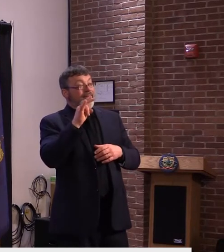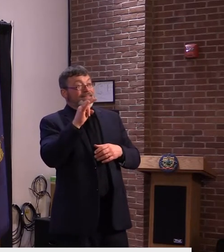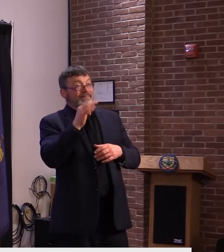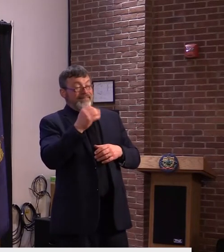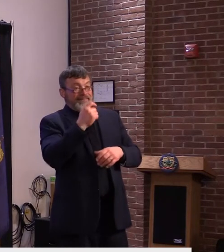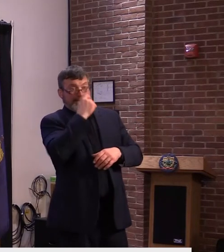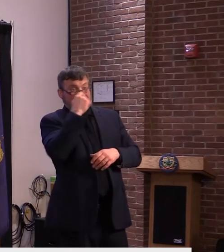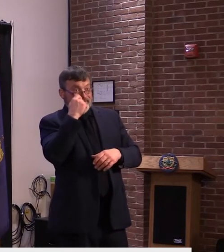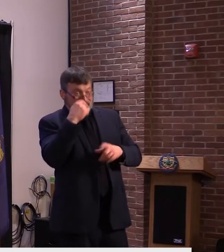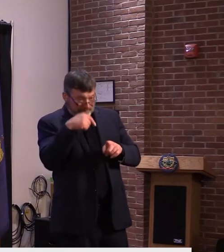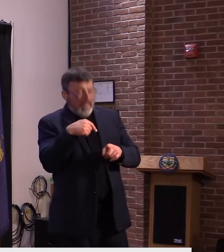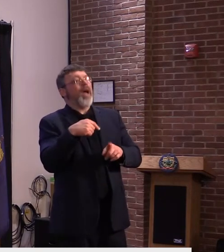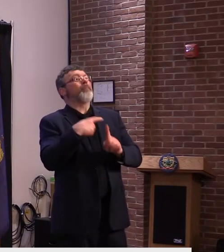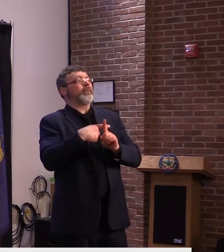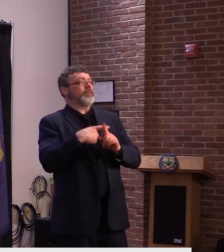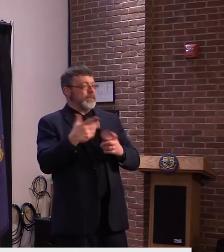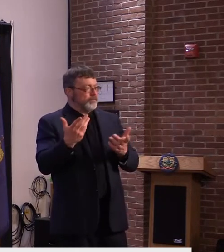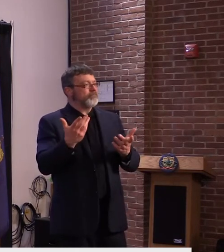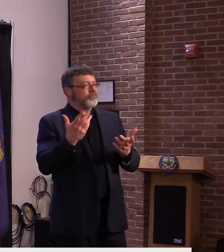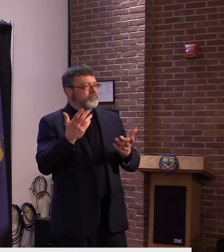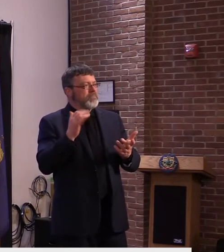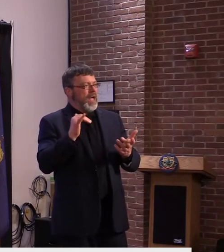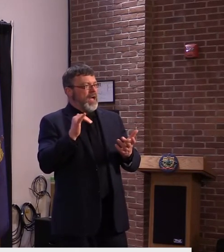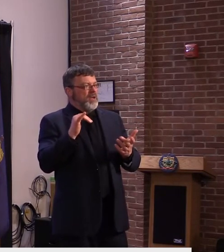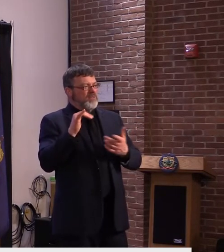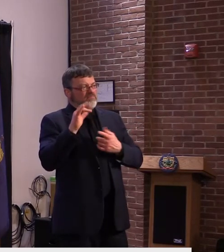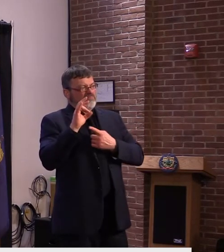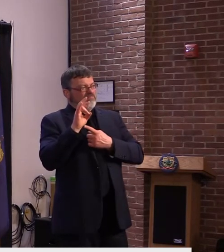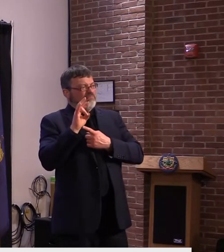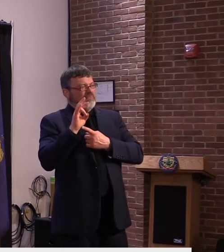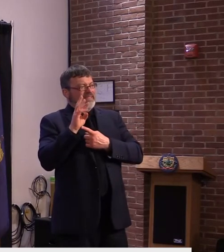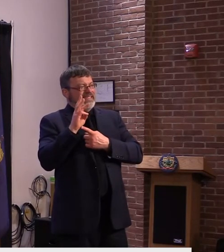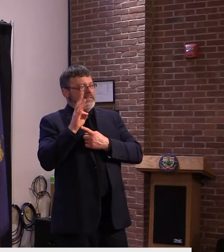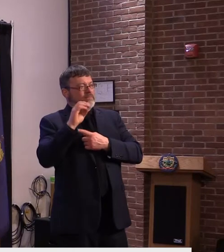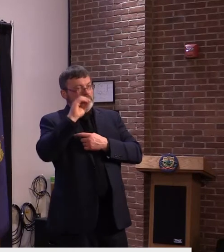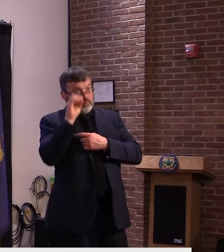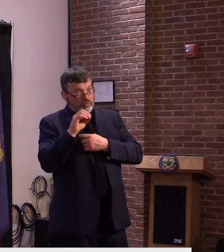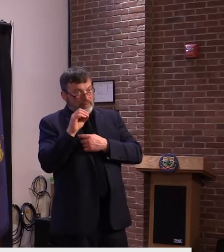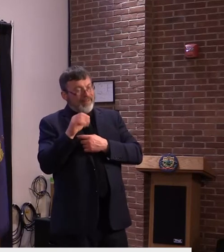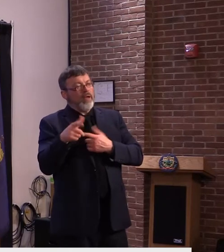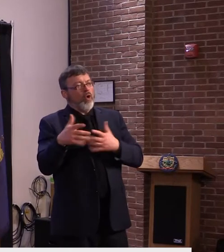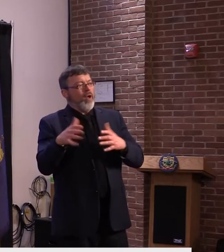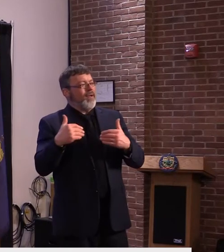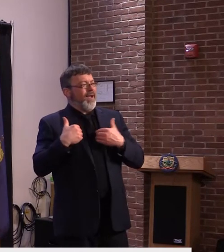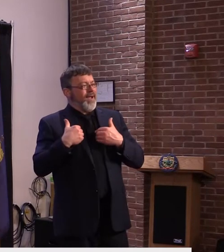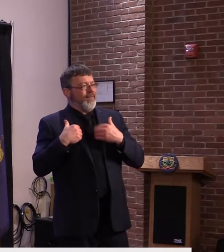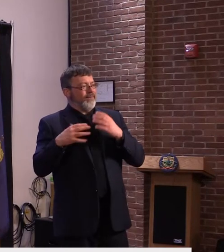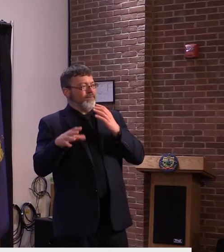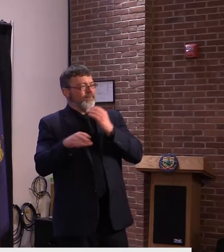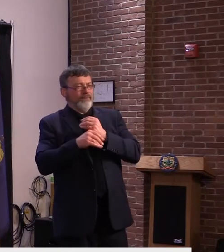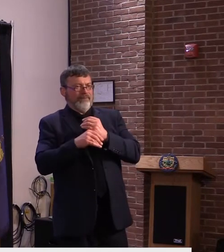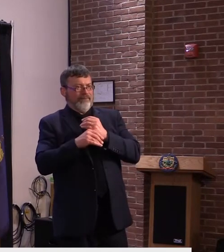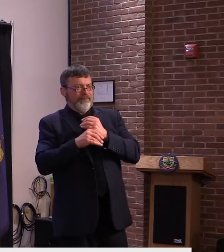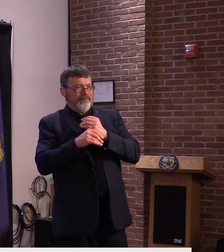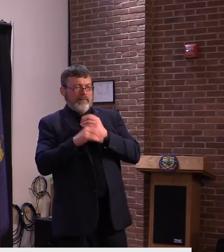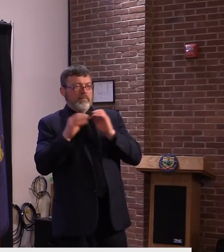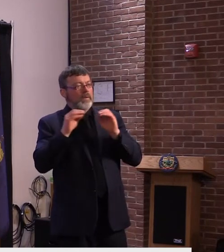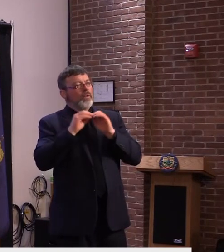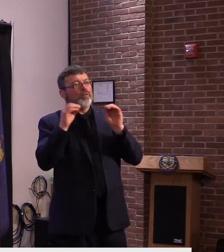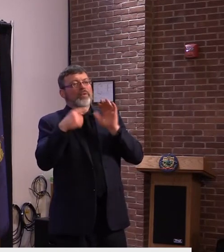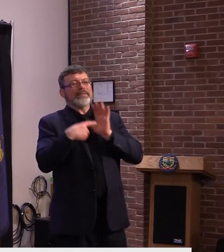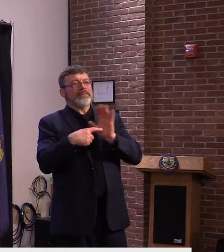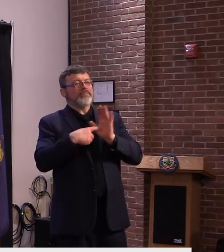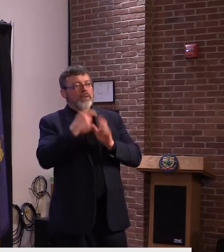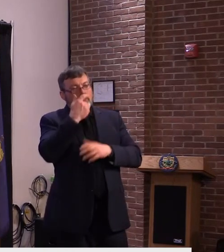it was, I think, 76% of those who were boosted did not have a symptomatic infection. I think it was 66% of